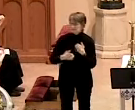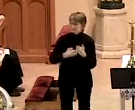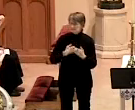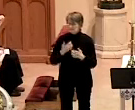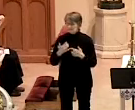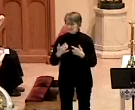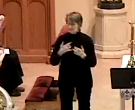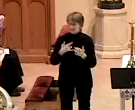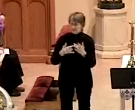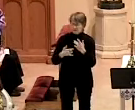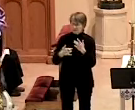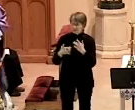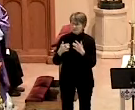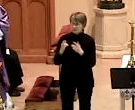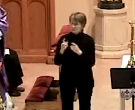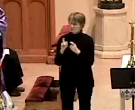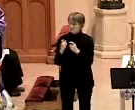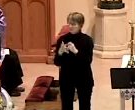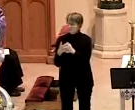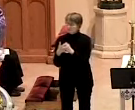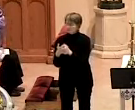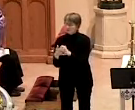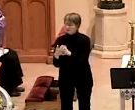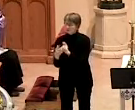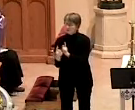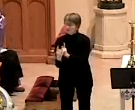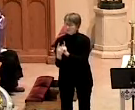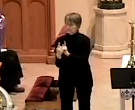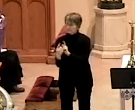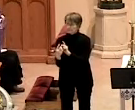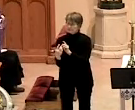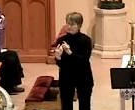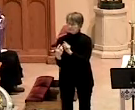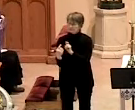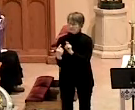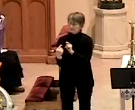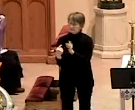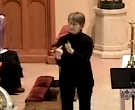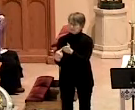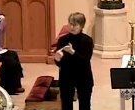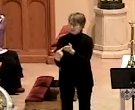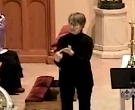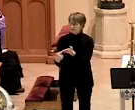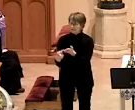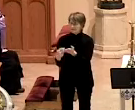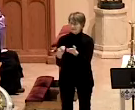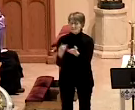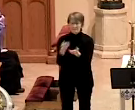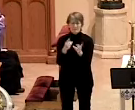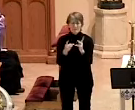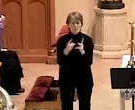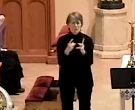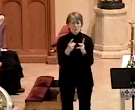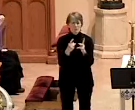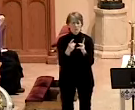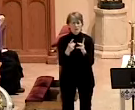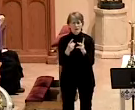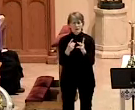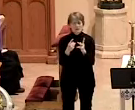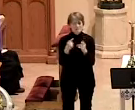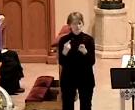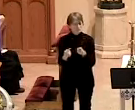people who we know that are having struggles during this time with